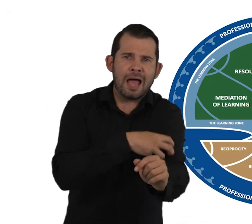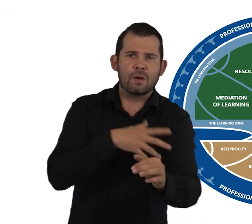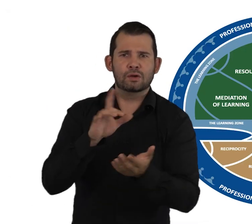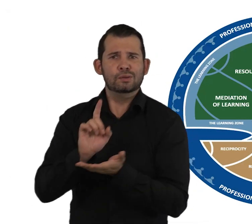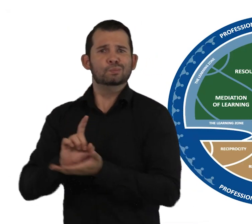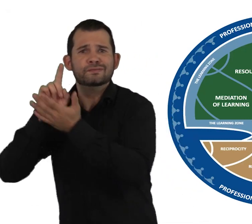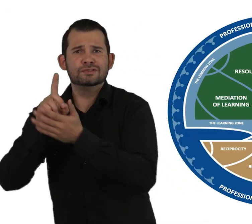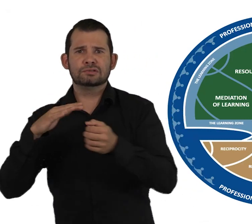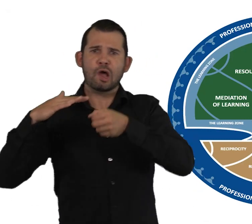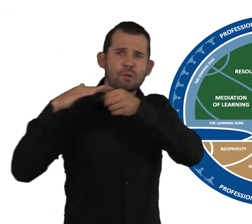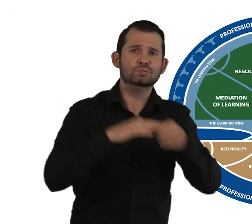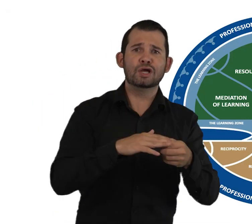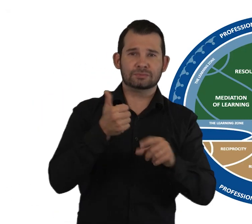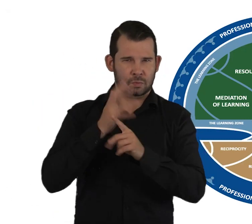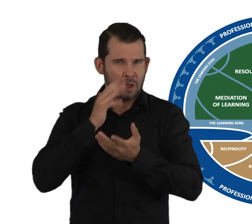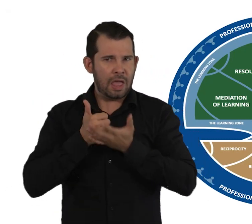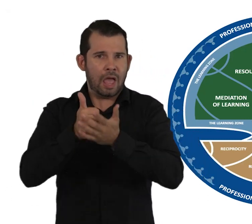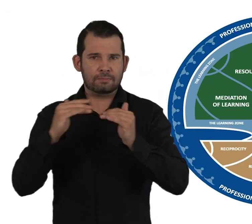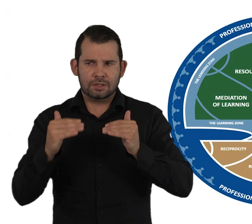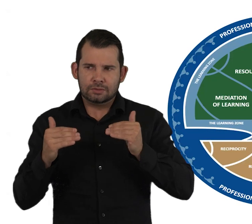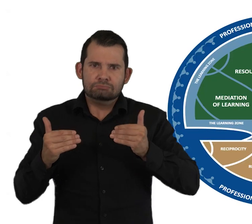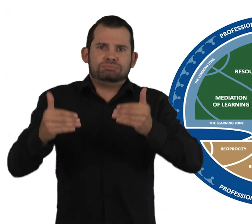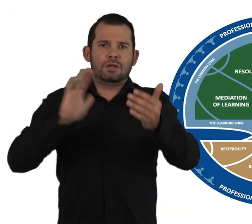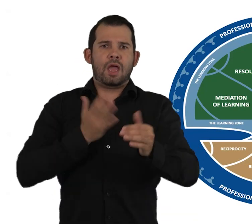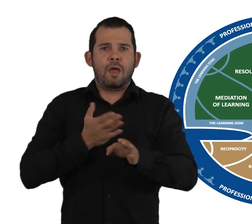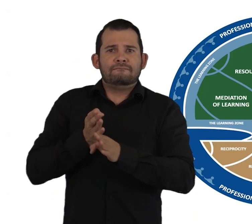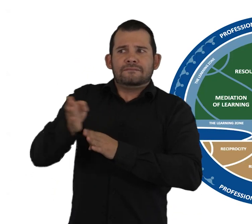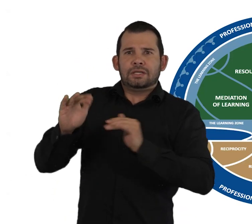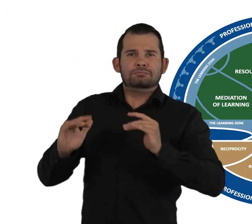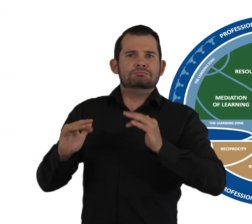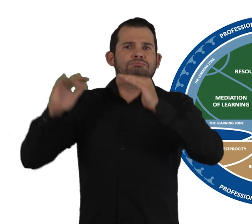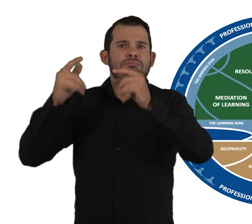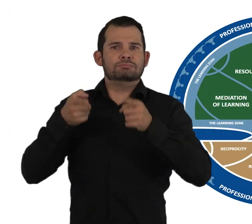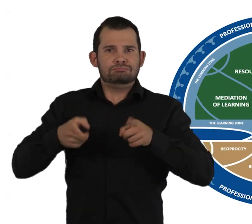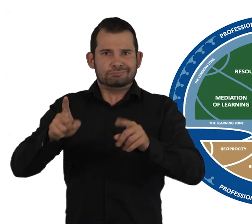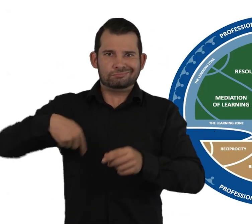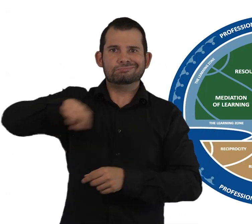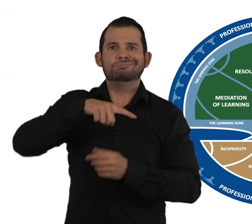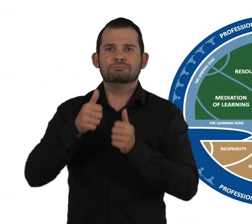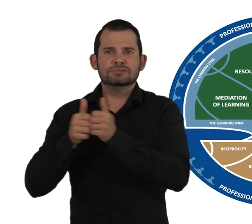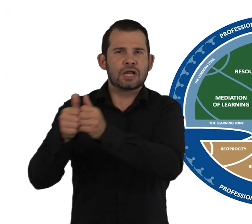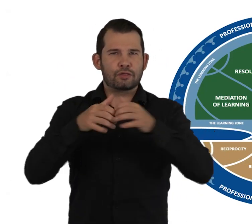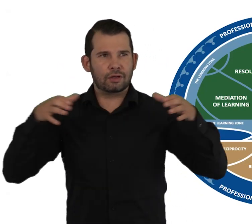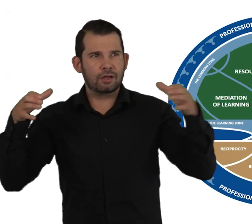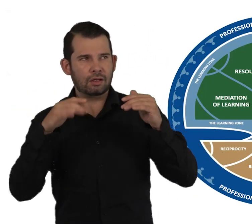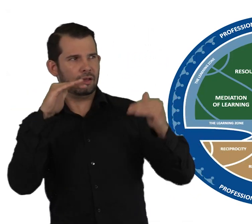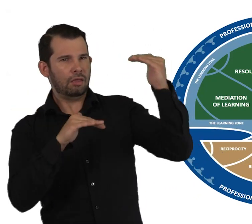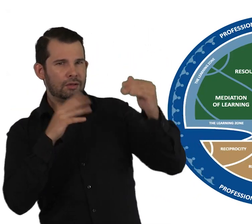and oppression, which will help move our field forward as we collectively face inequities in the profession.